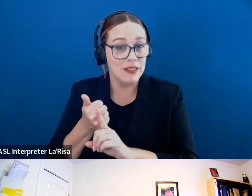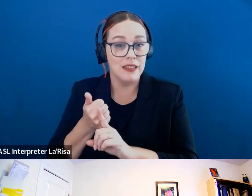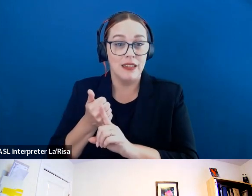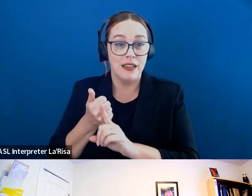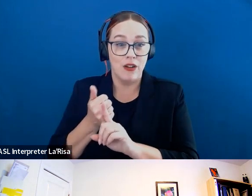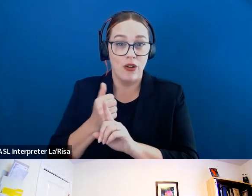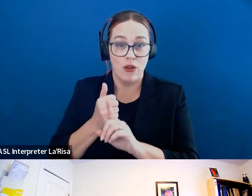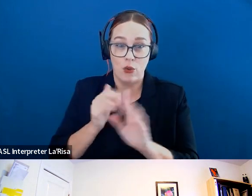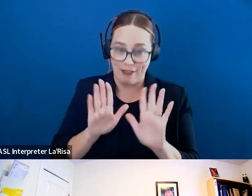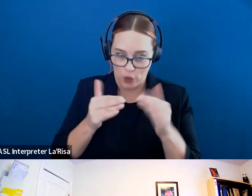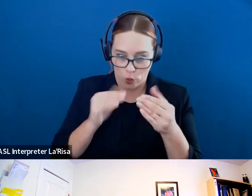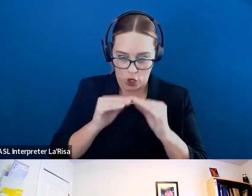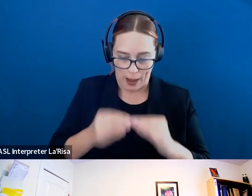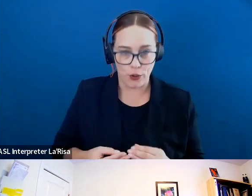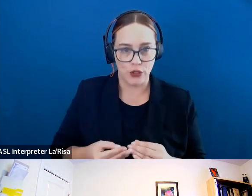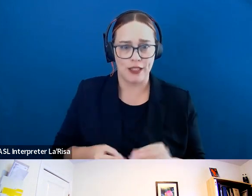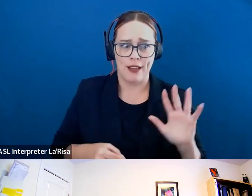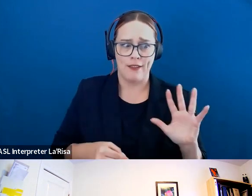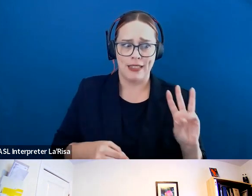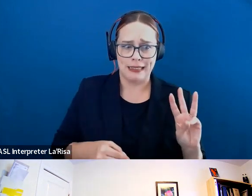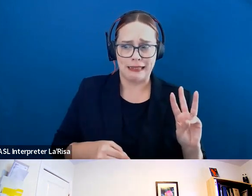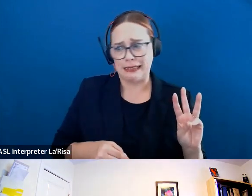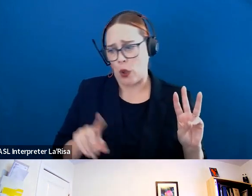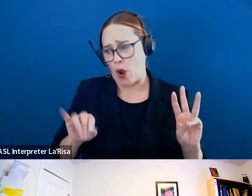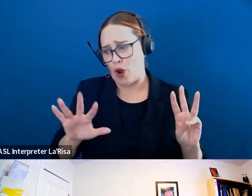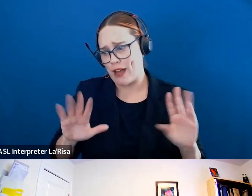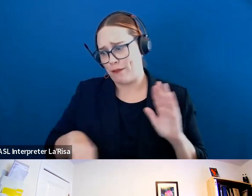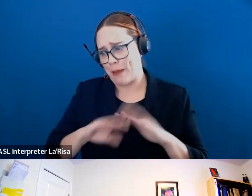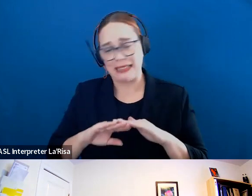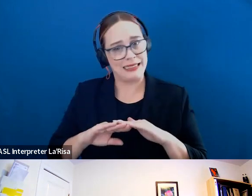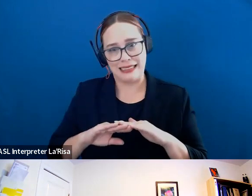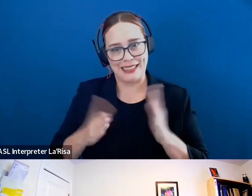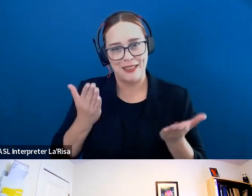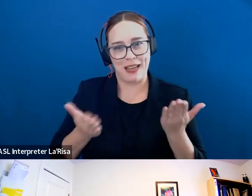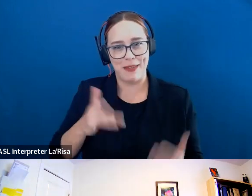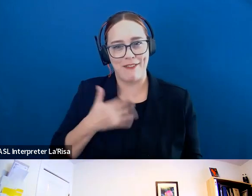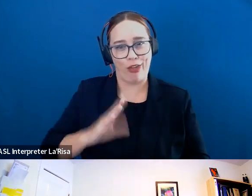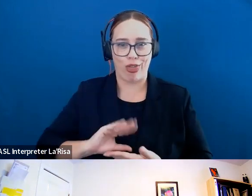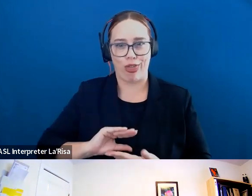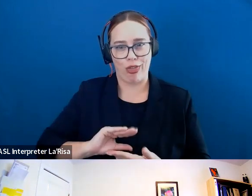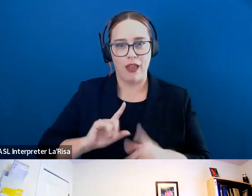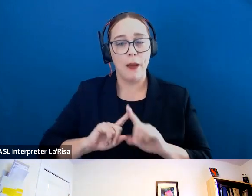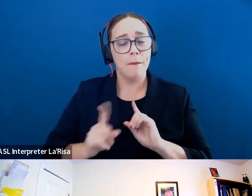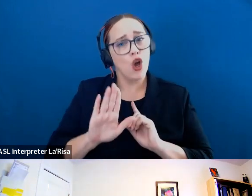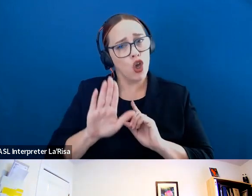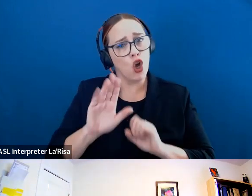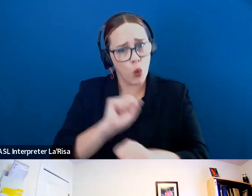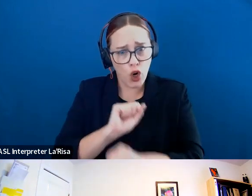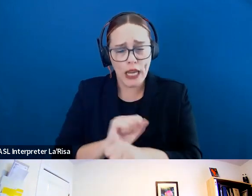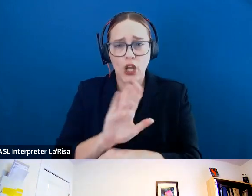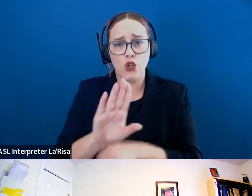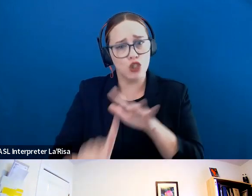out of 105 might not feel good, but know that it is, because A, you're showing up and you're doing this, and B,